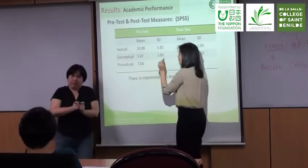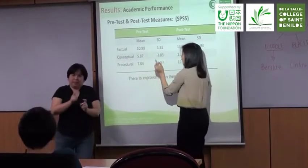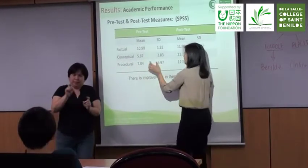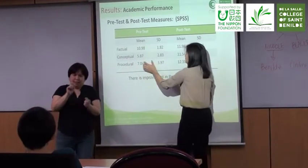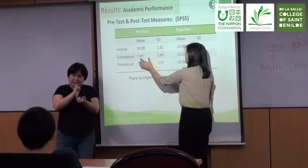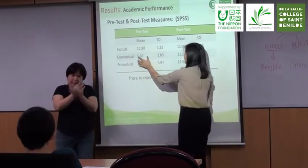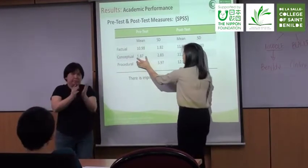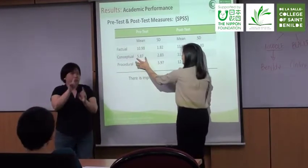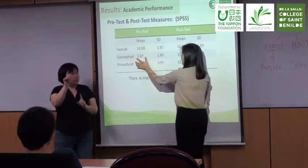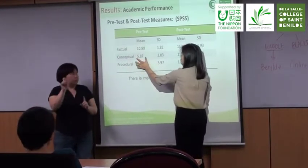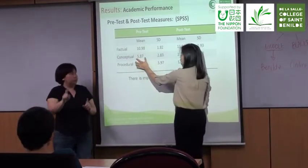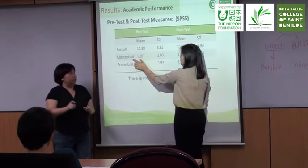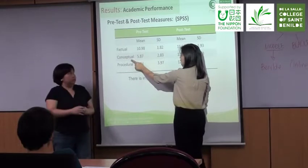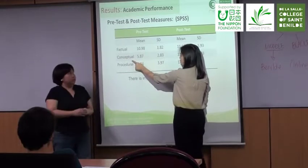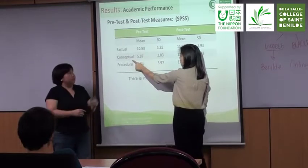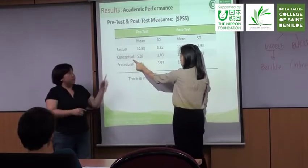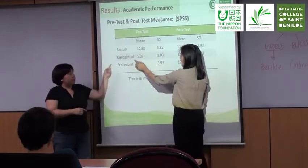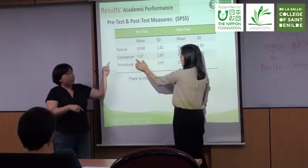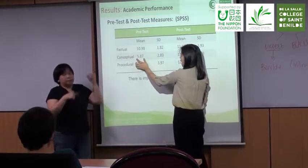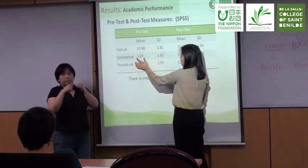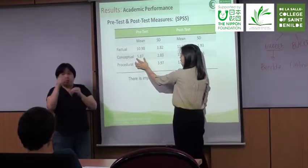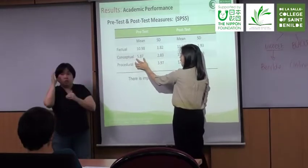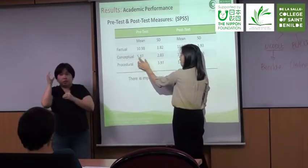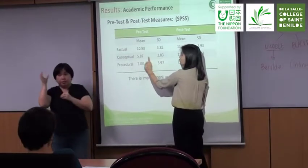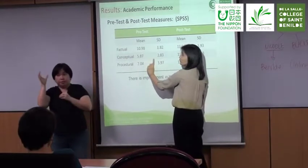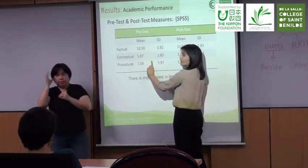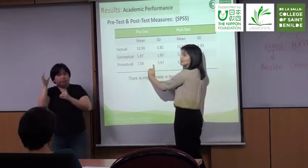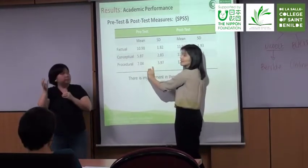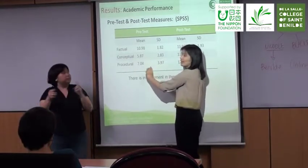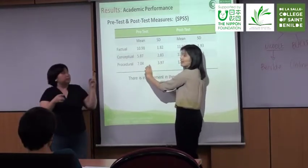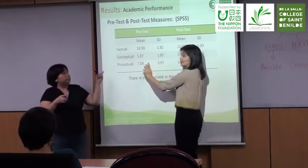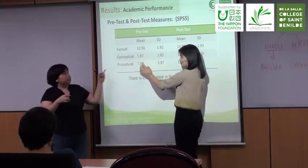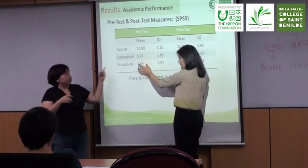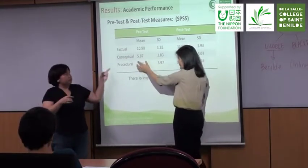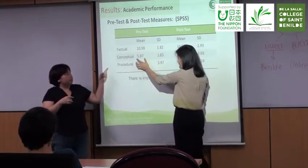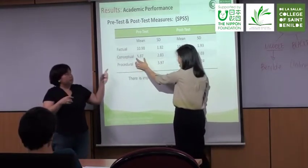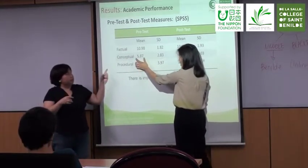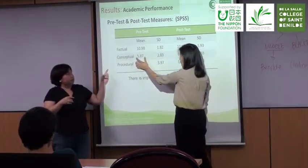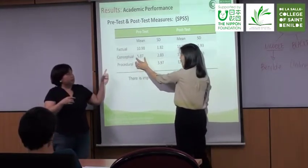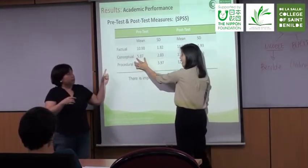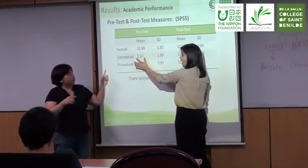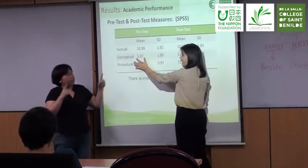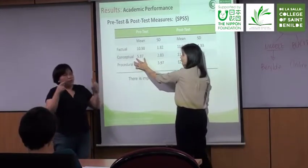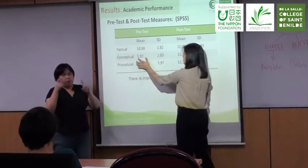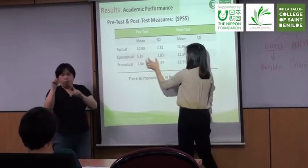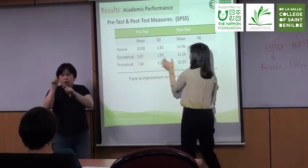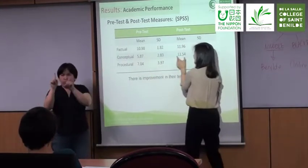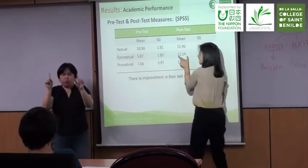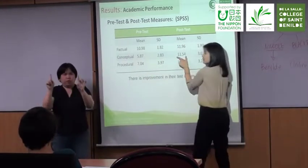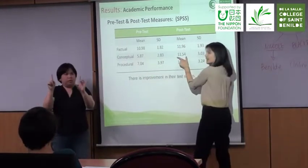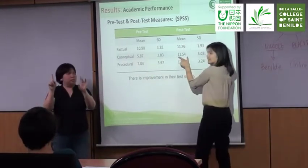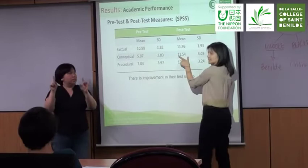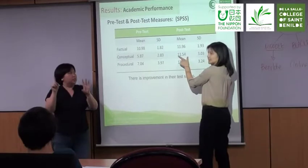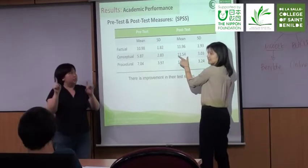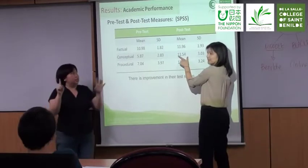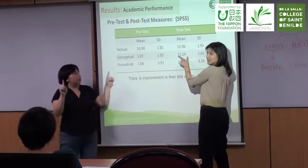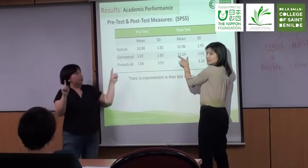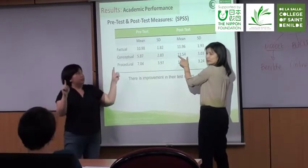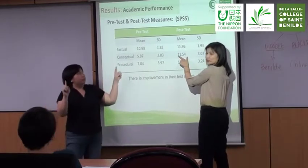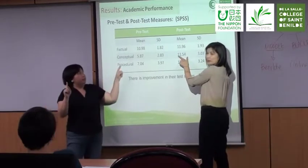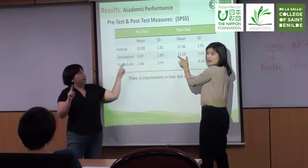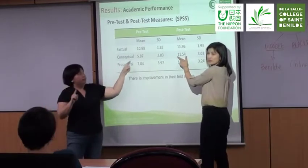ko. But, yung conceptual na, out of 80 na, from 5, naging